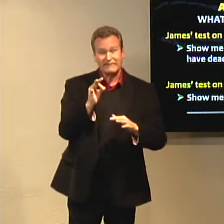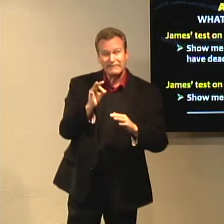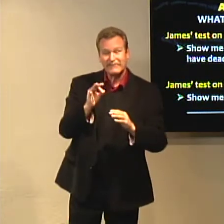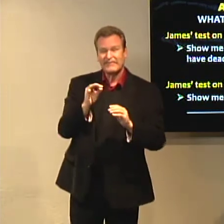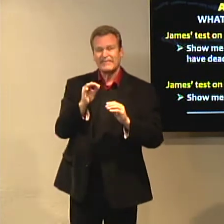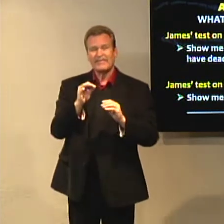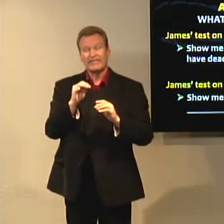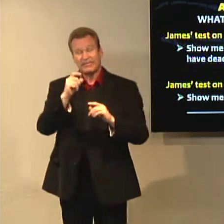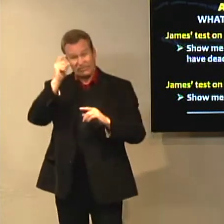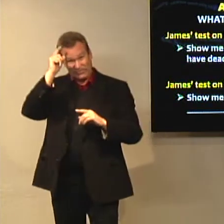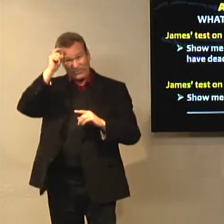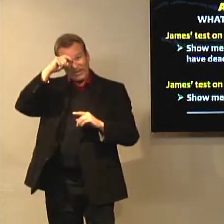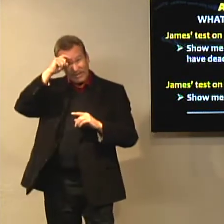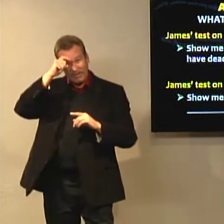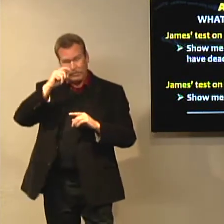it's a real wisdom.